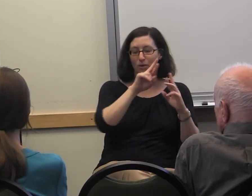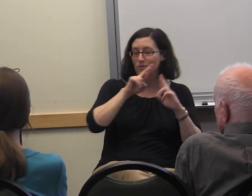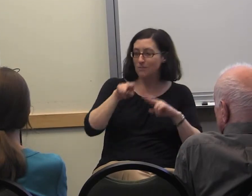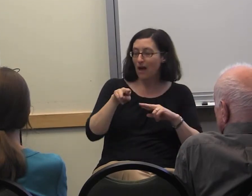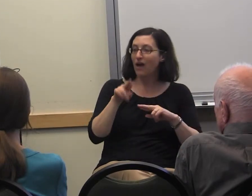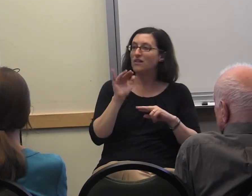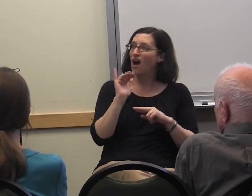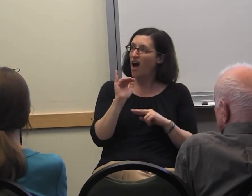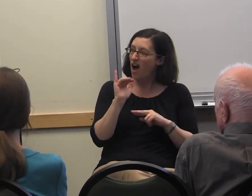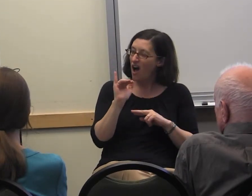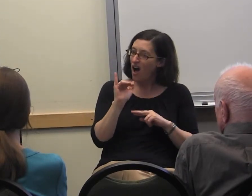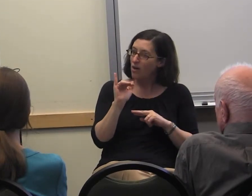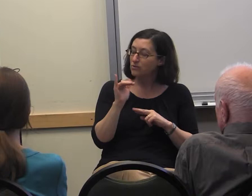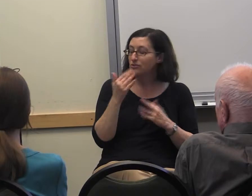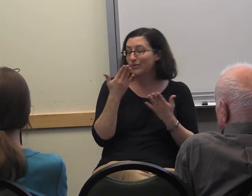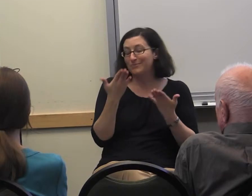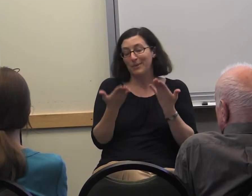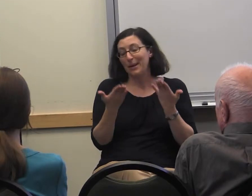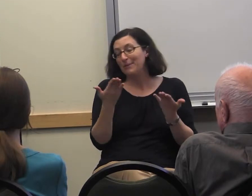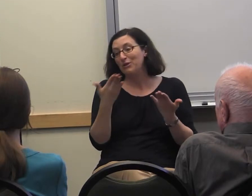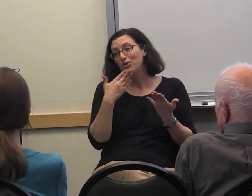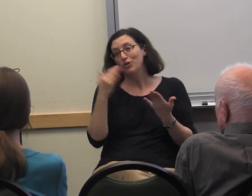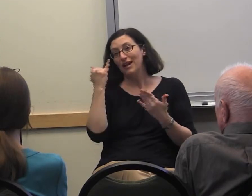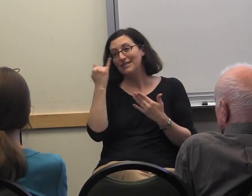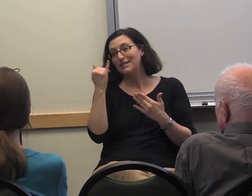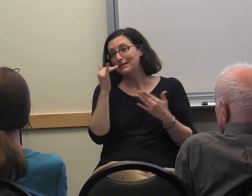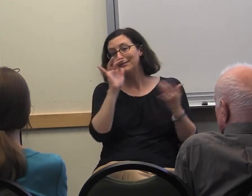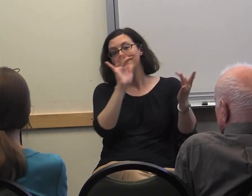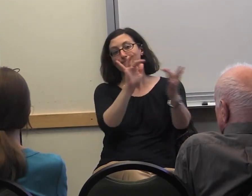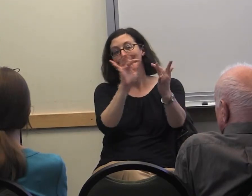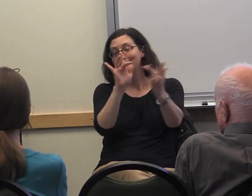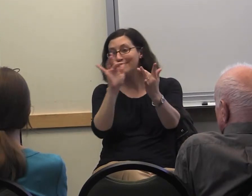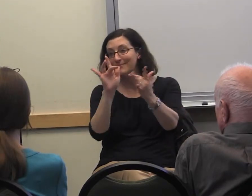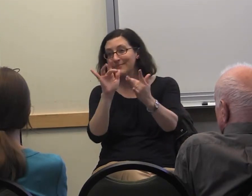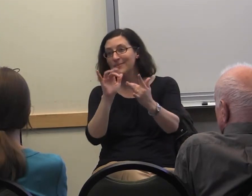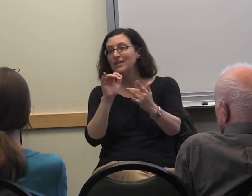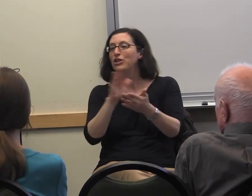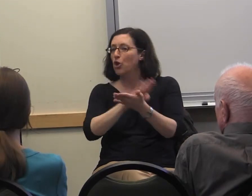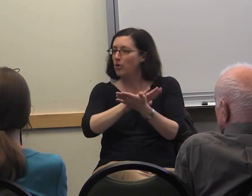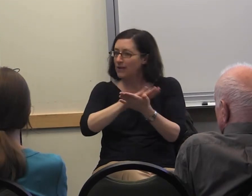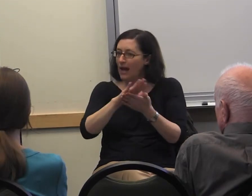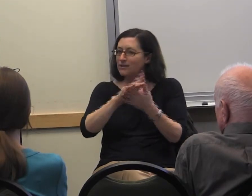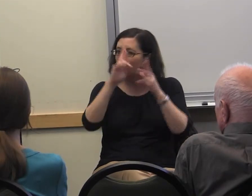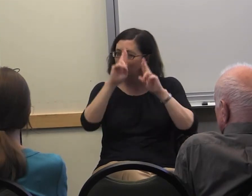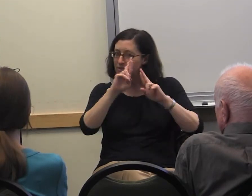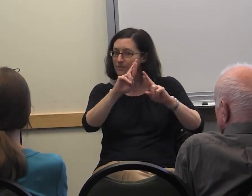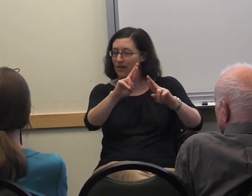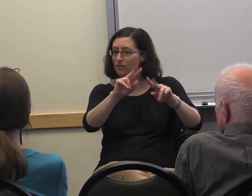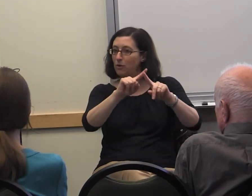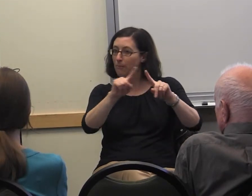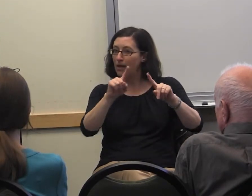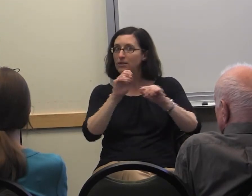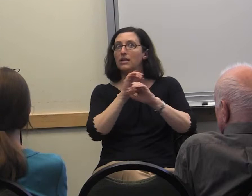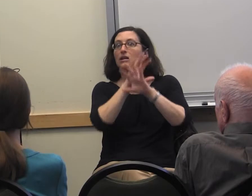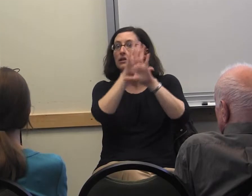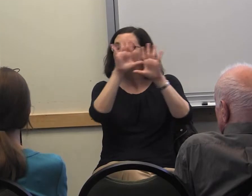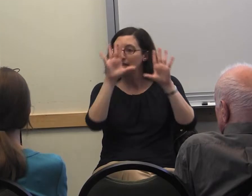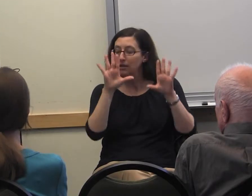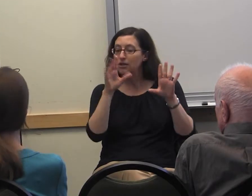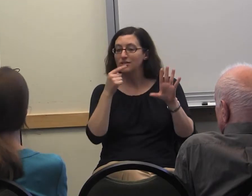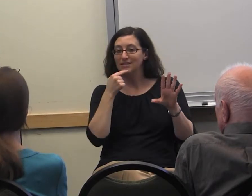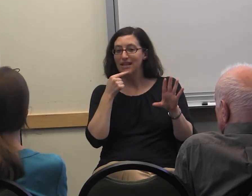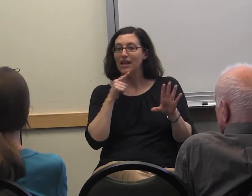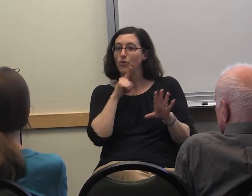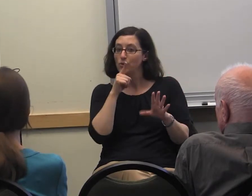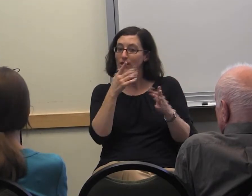mirror Chancey's suggestion, just kind of, reach out to people. Don't be, be nice, be respectful, but make a stand. Like, say, I'd